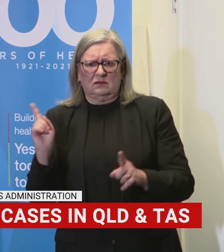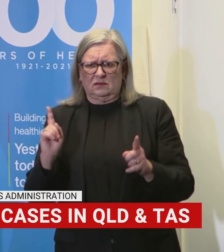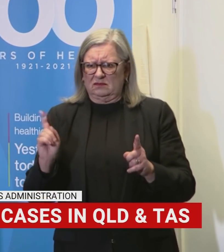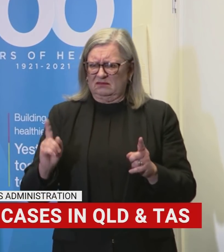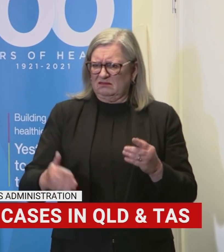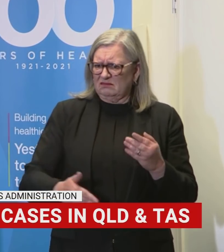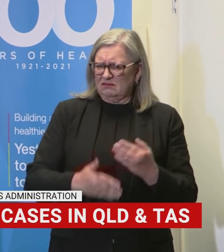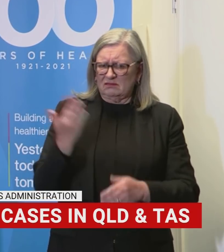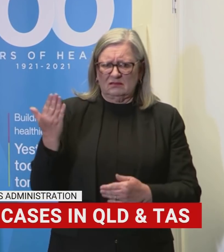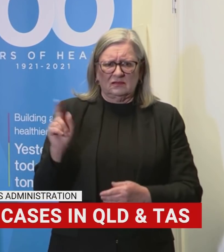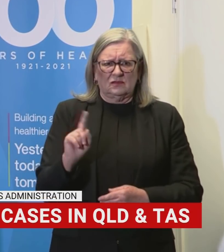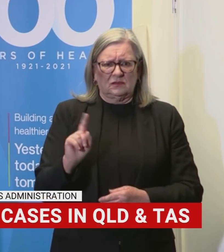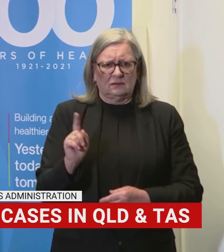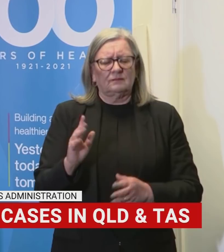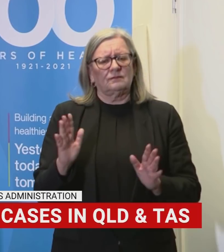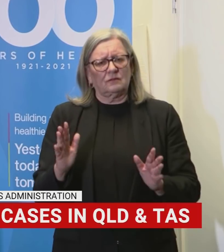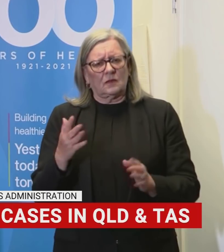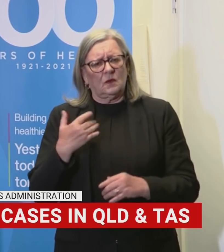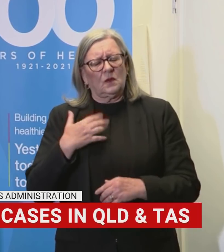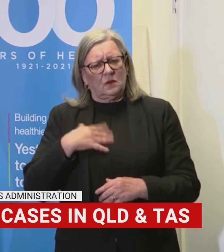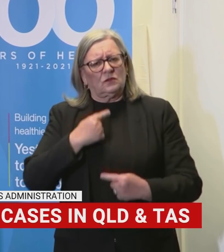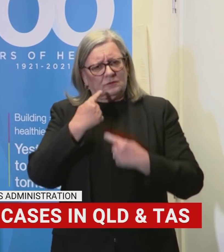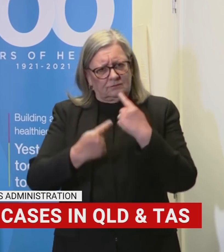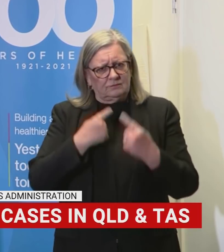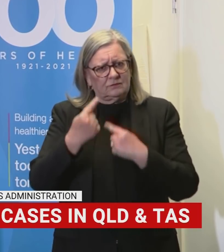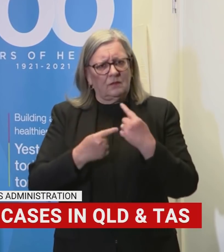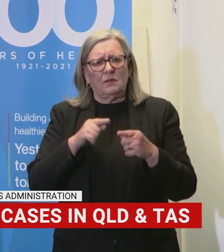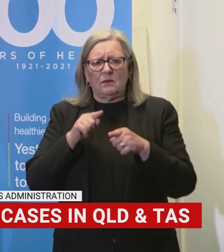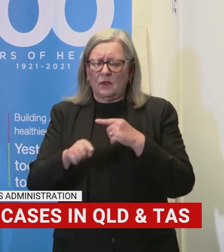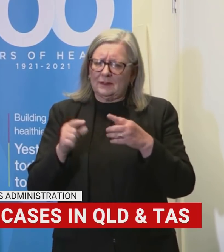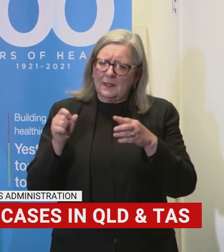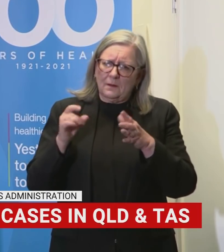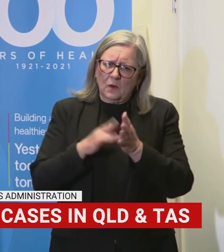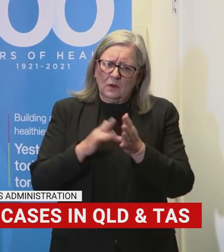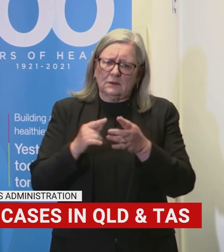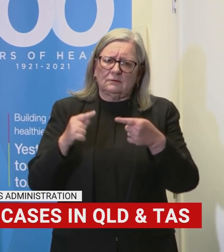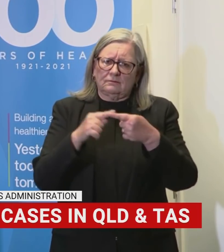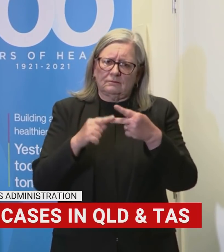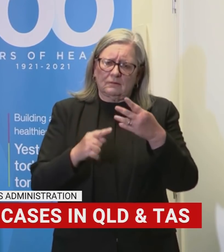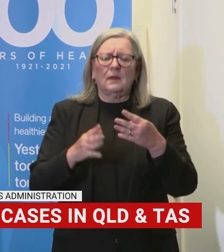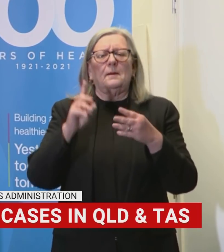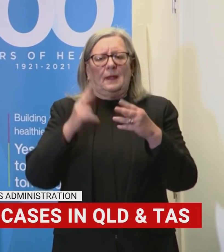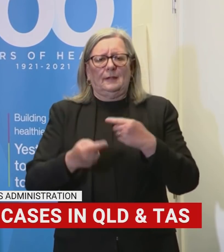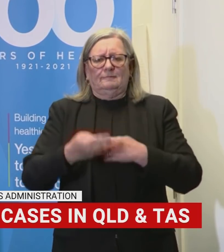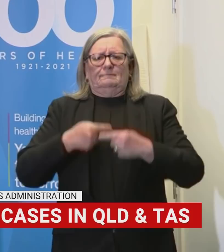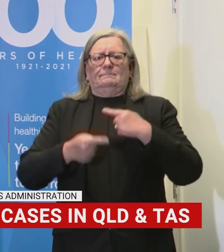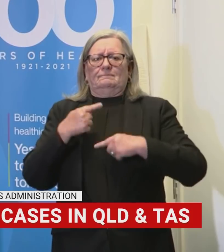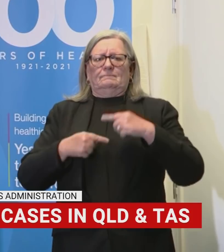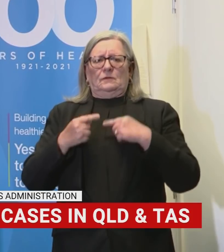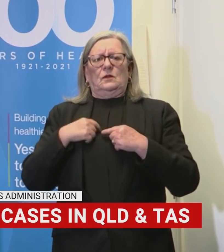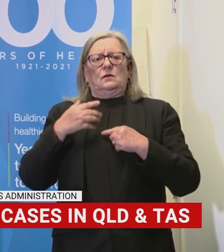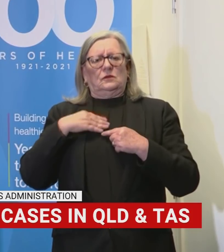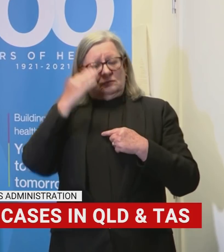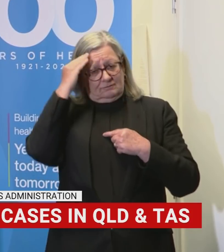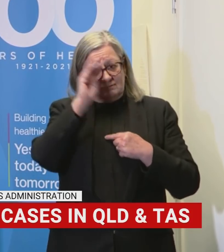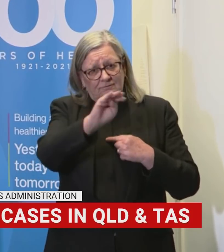just outline some of the main features. I just want to go back a step and remind people that for every